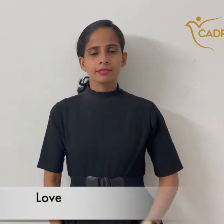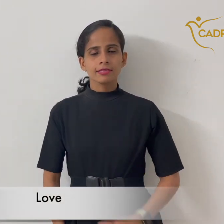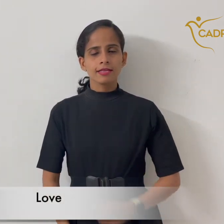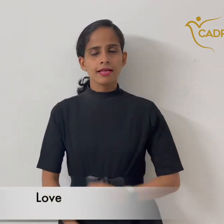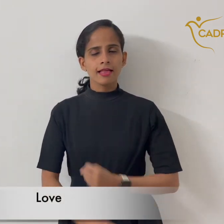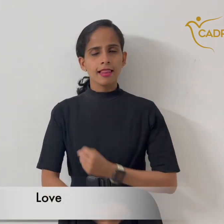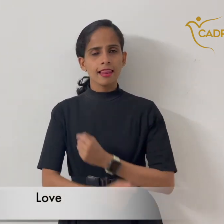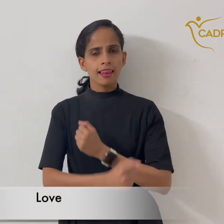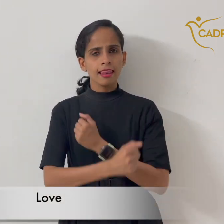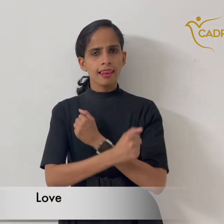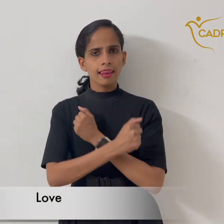Love.